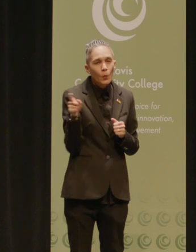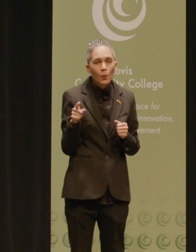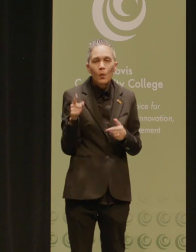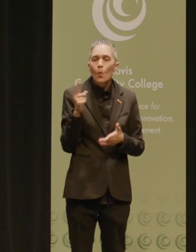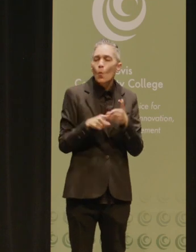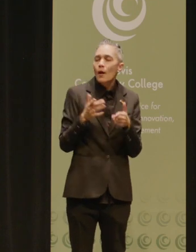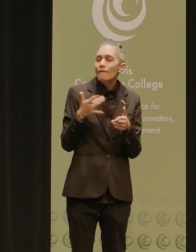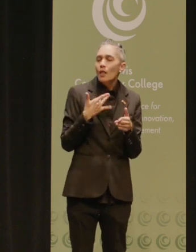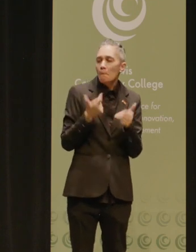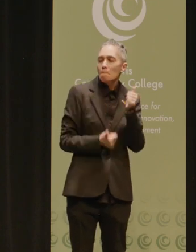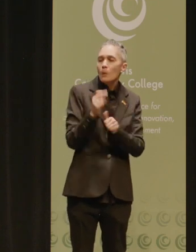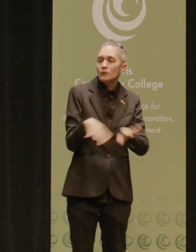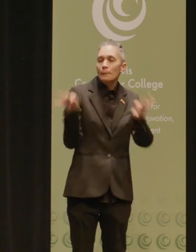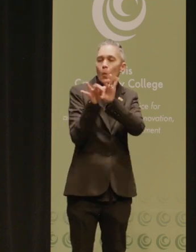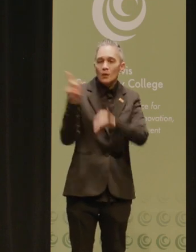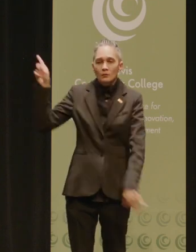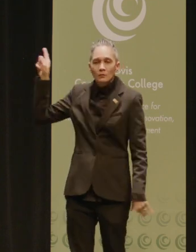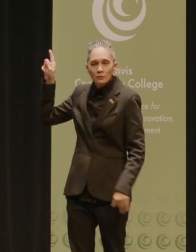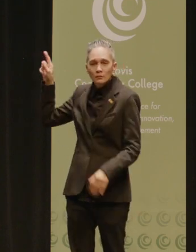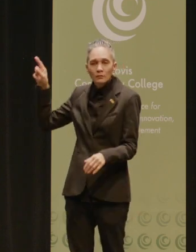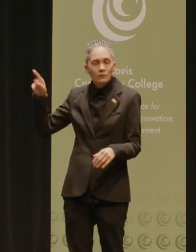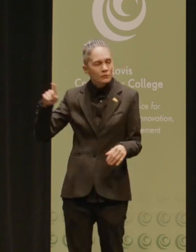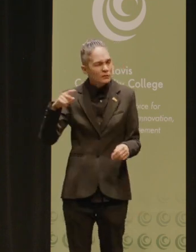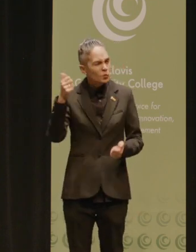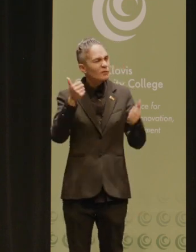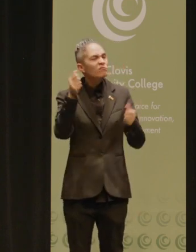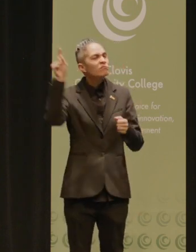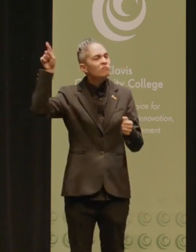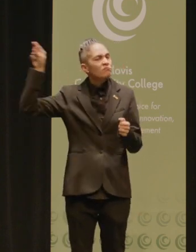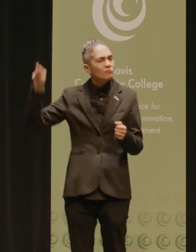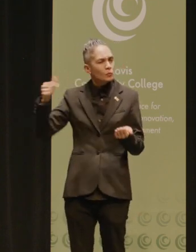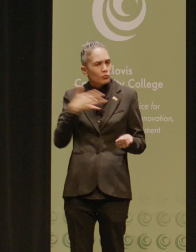is your most important value? Which one speaks to you?